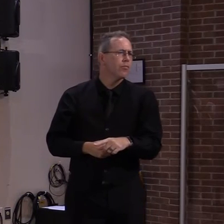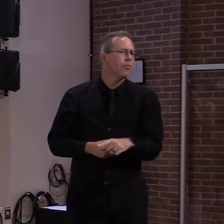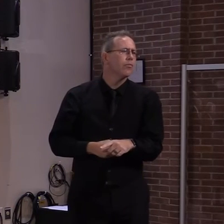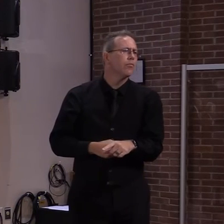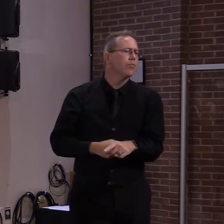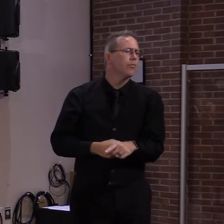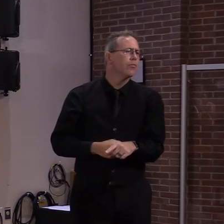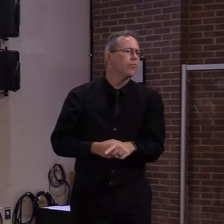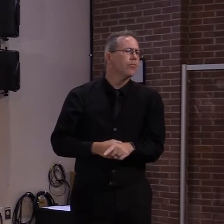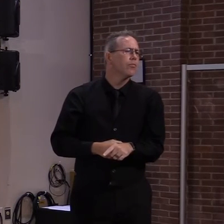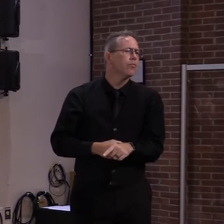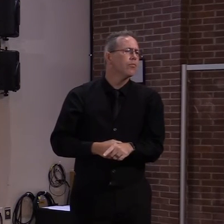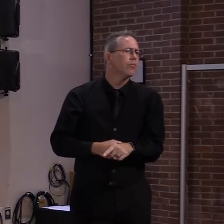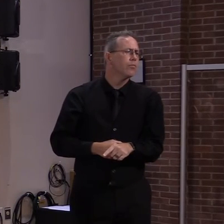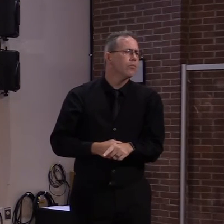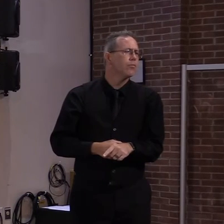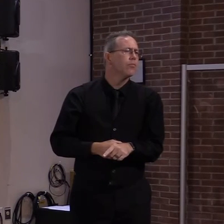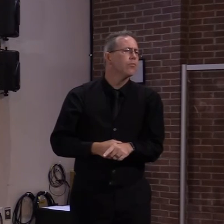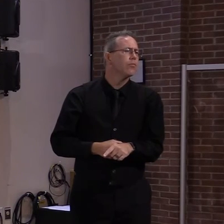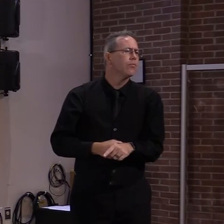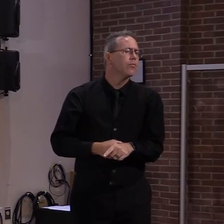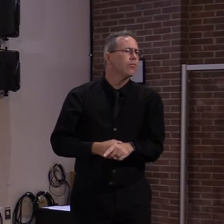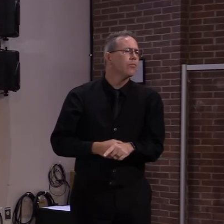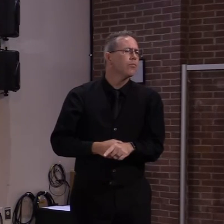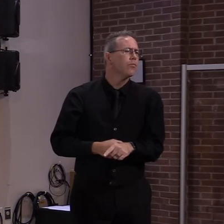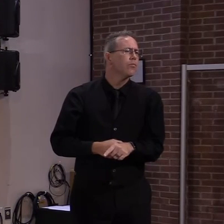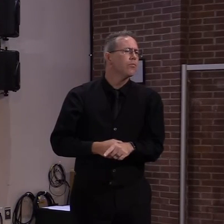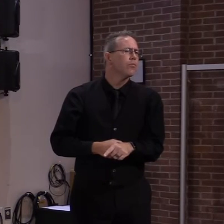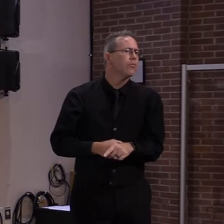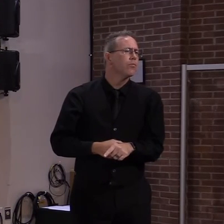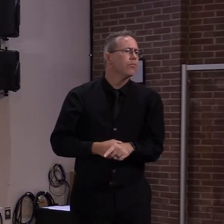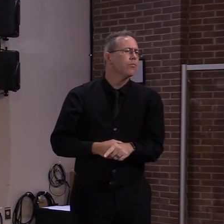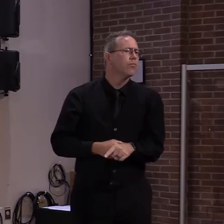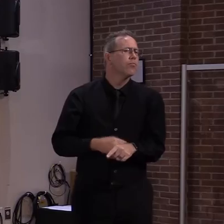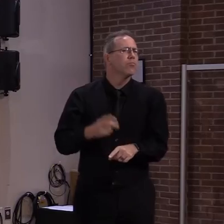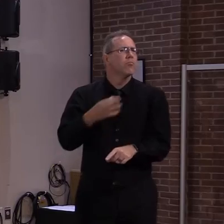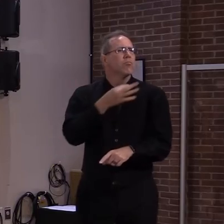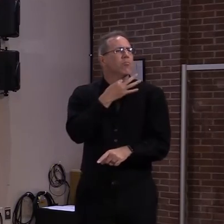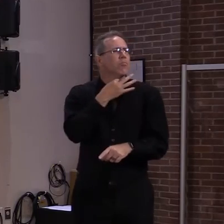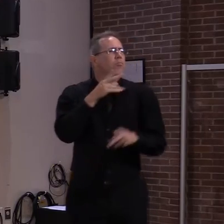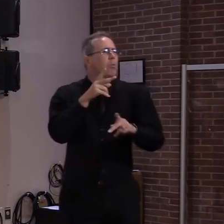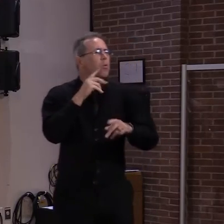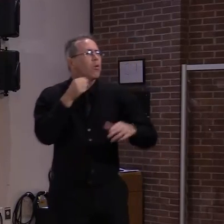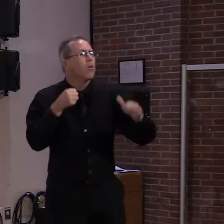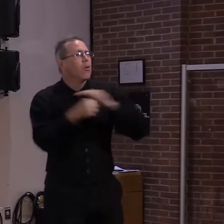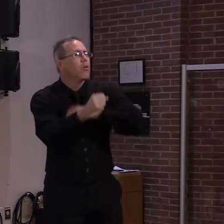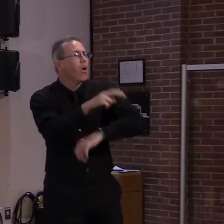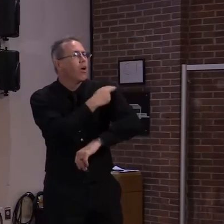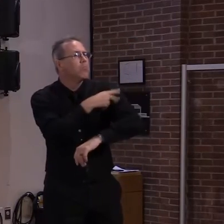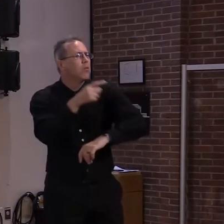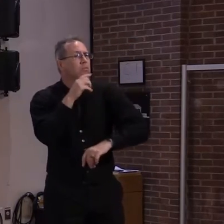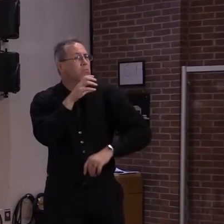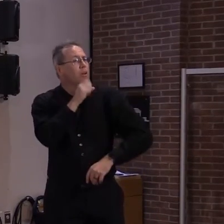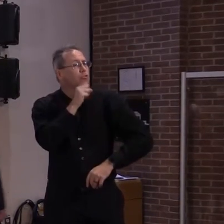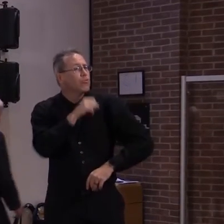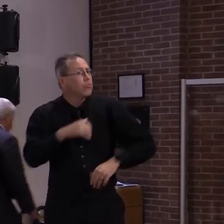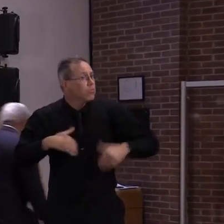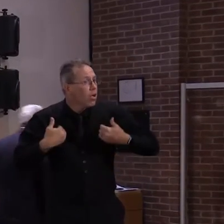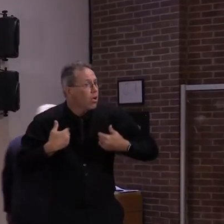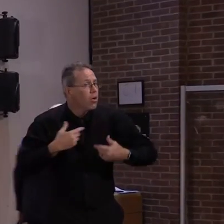hospitalizations, and whether going forward the health department could commit to releasing specific data on pediatric